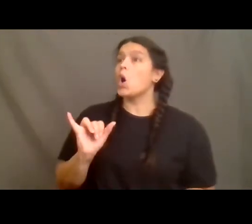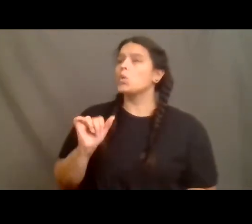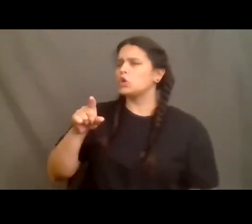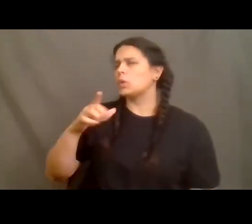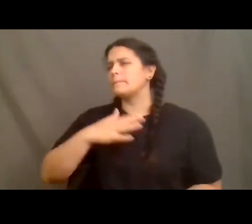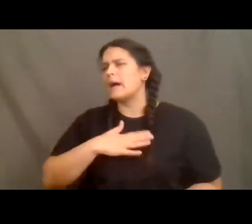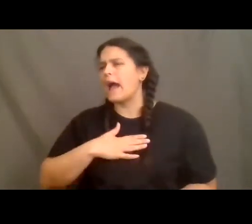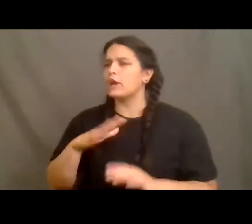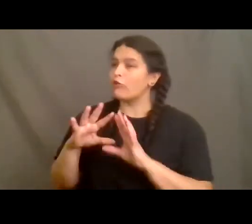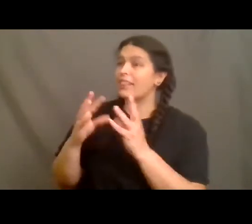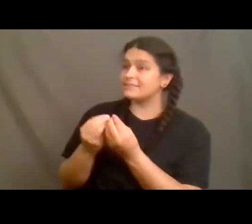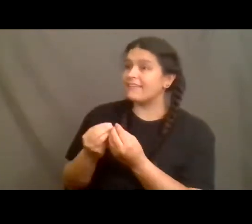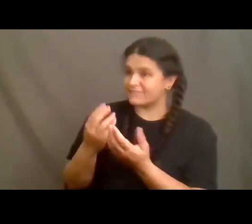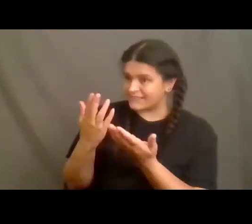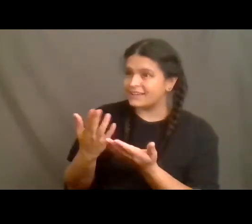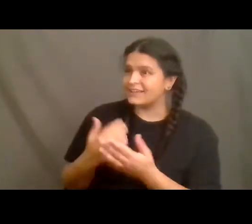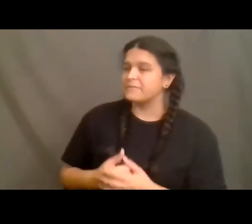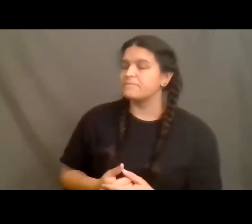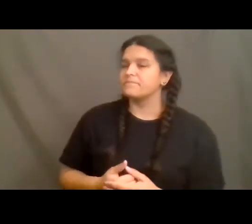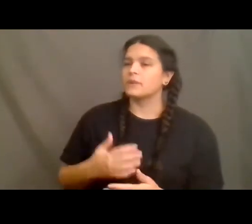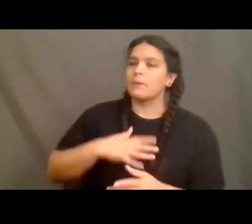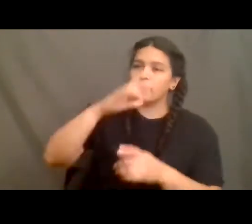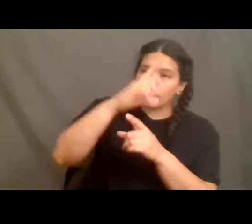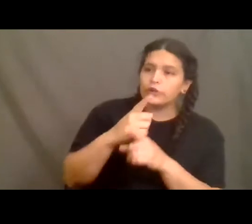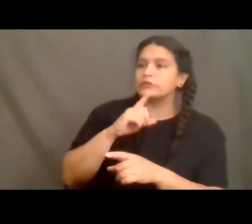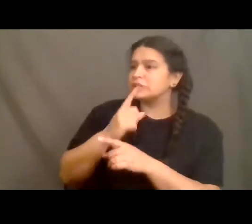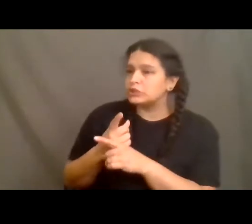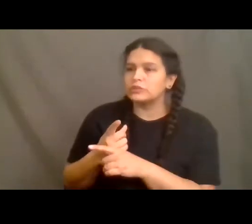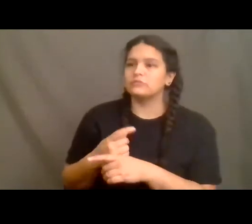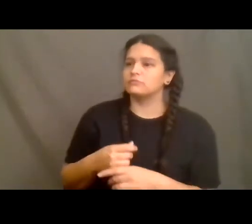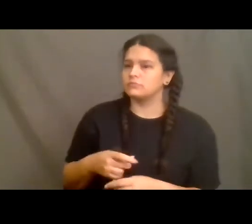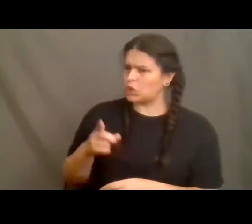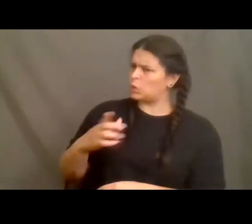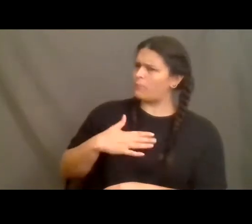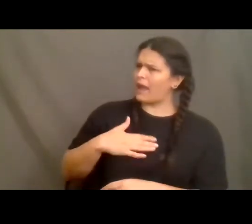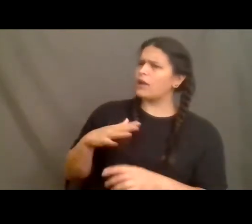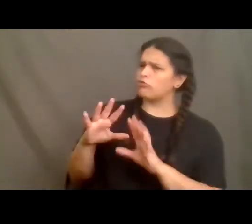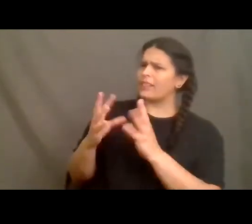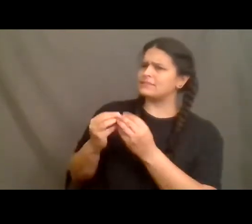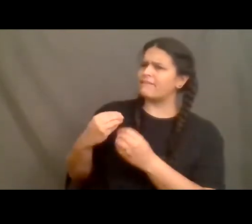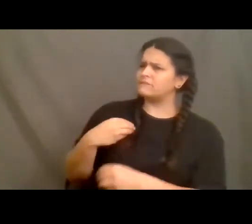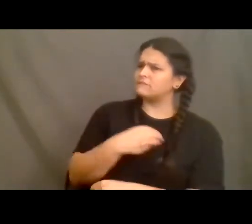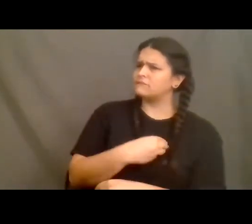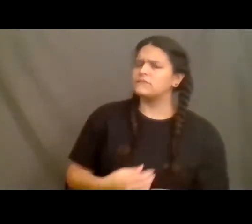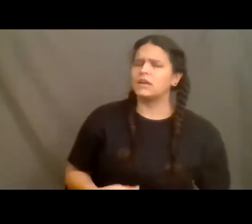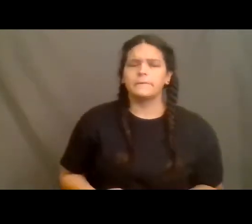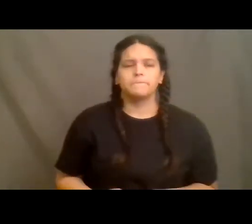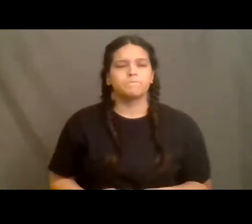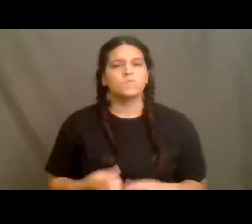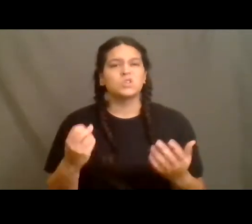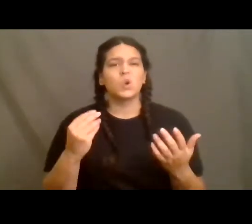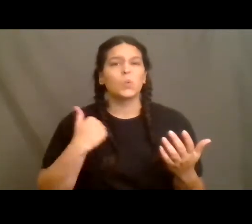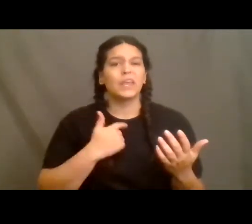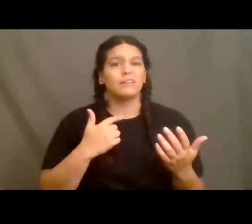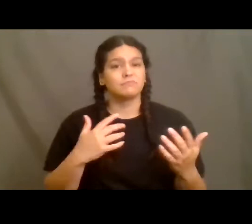you are my relative. You are my brother, my sister, you know, you are my relative. And so we establish that